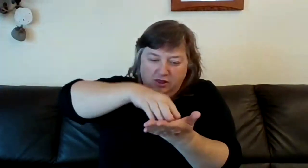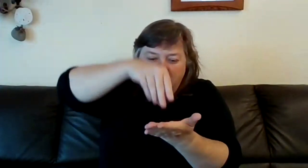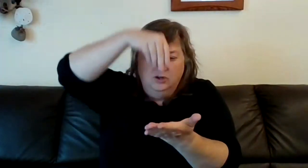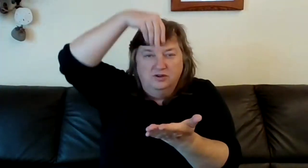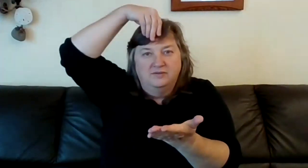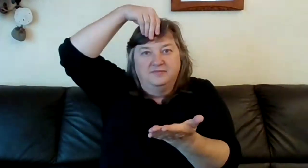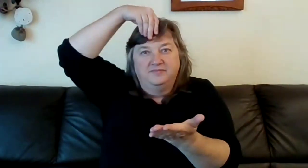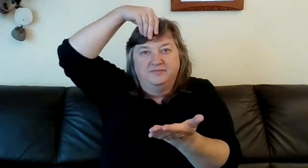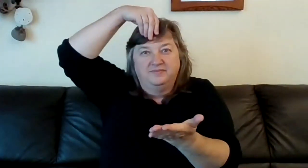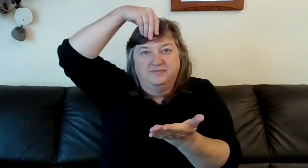Learn.